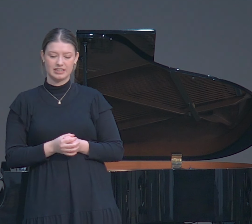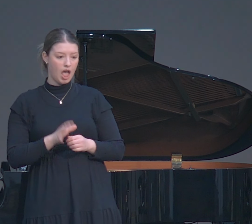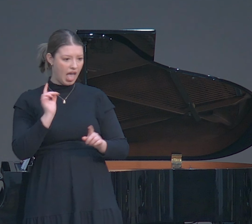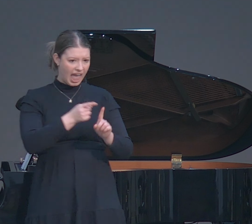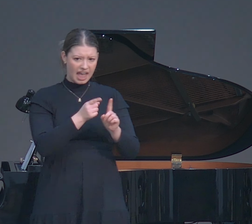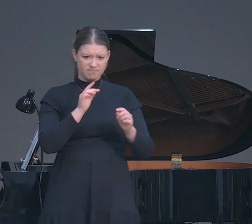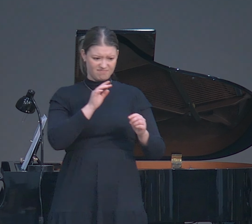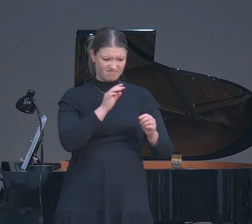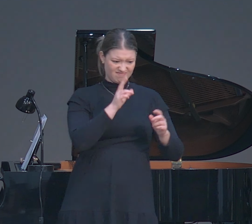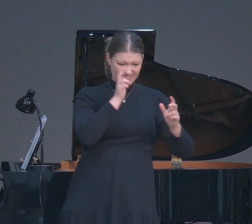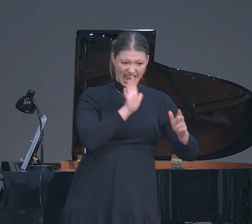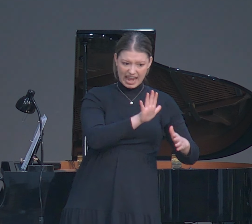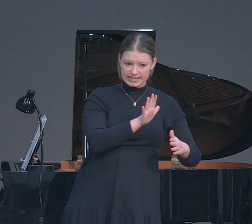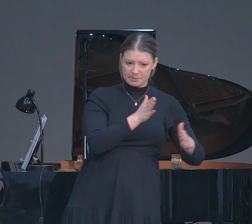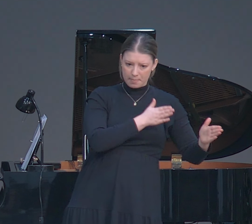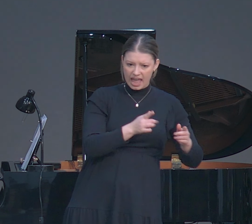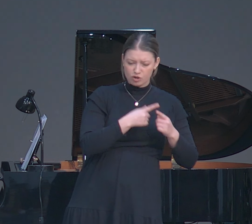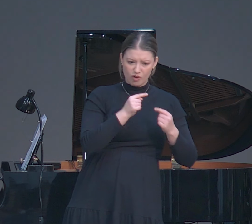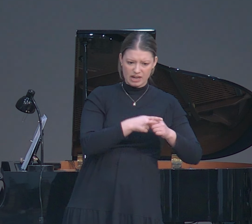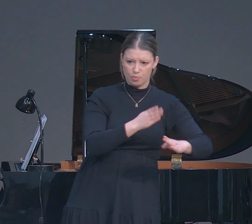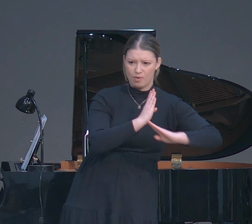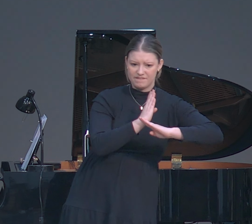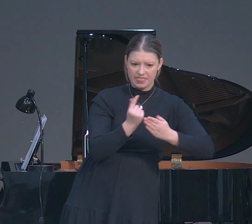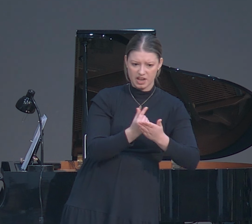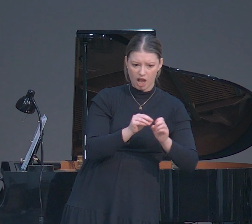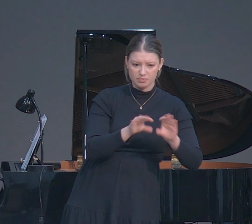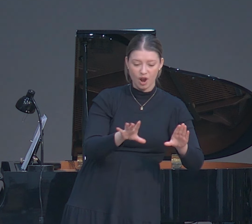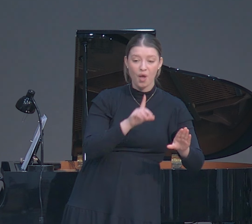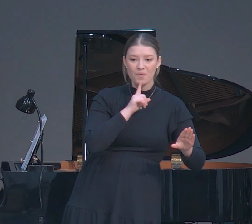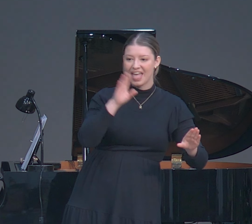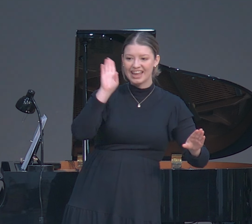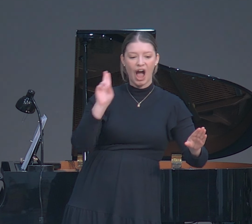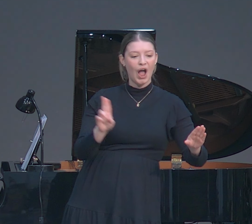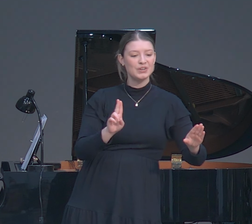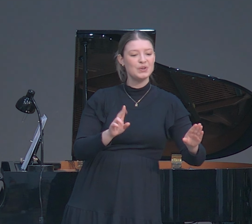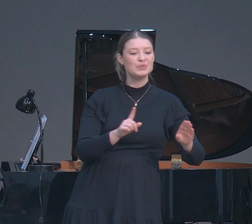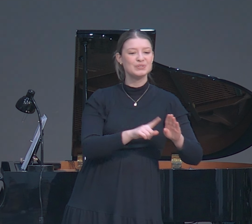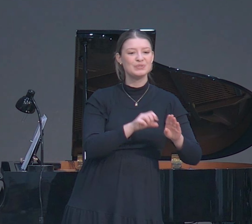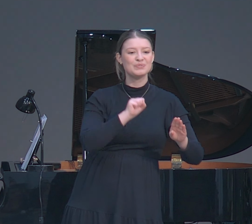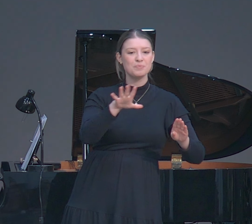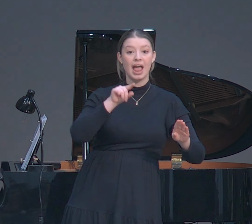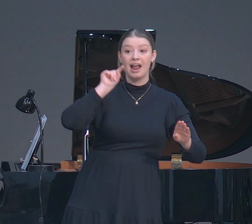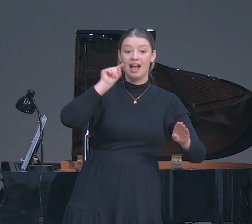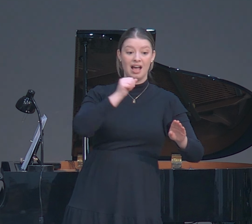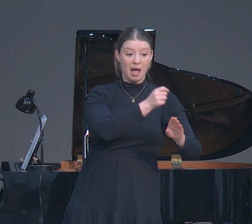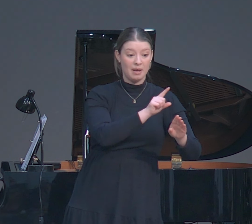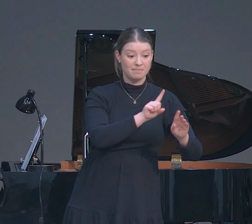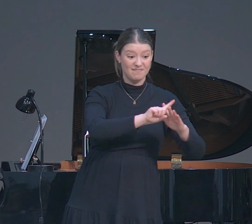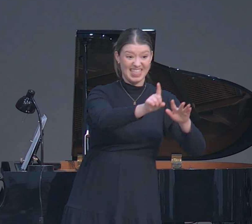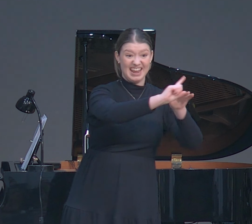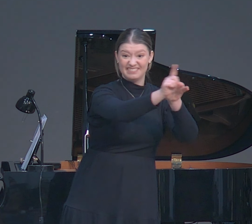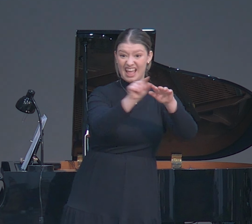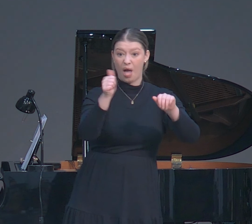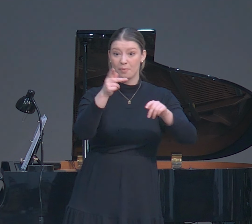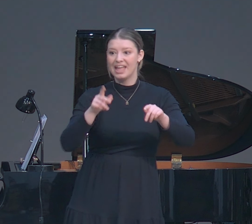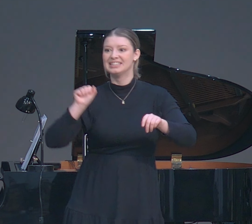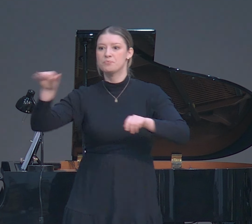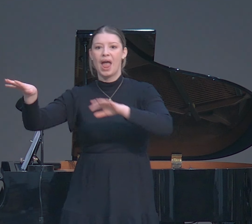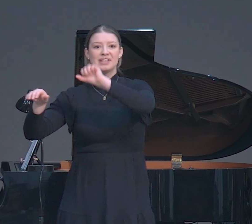to stop the gospel spreading only helped secure the further spread of the gospel.